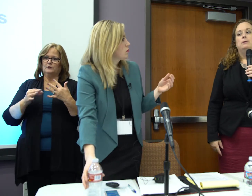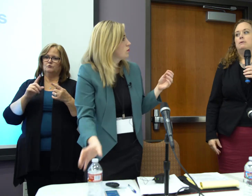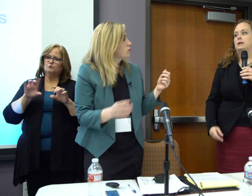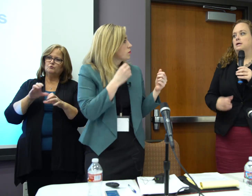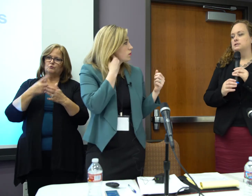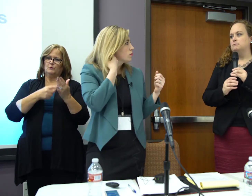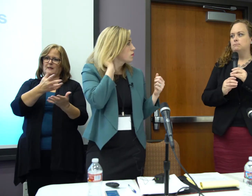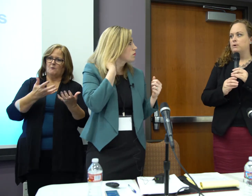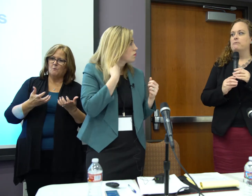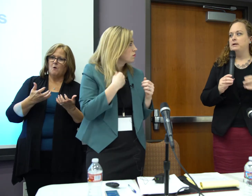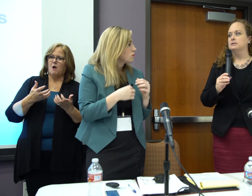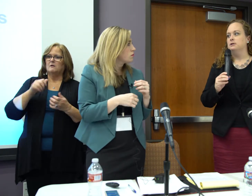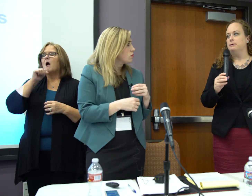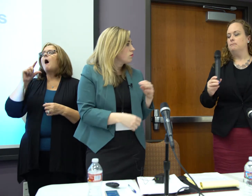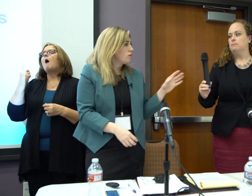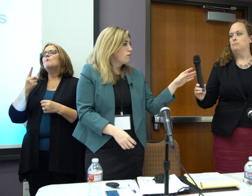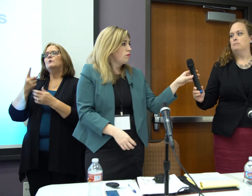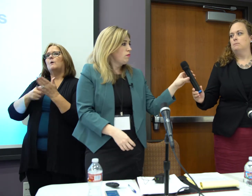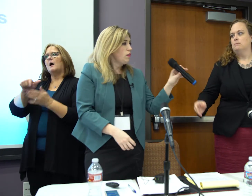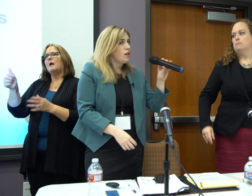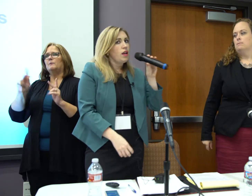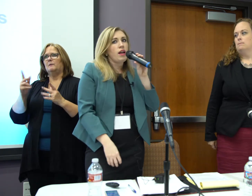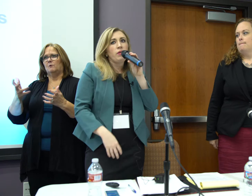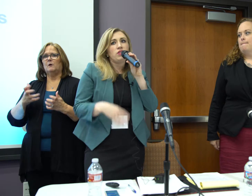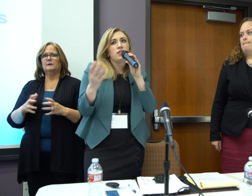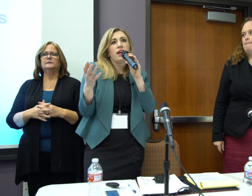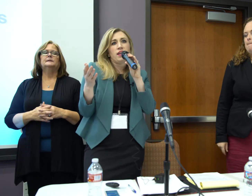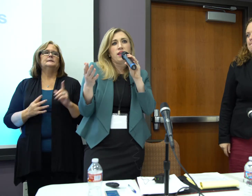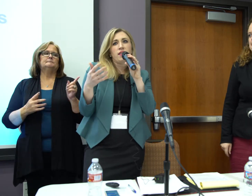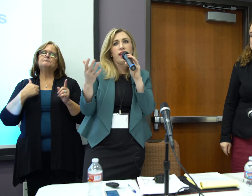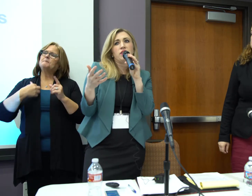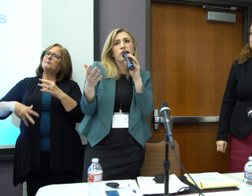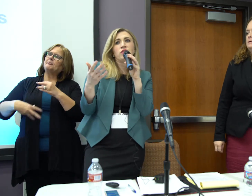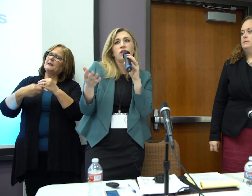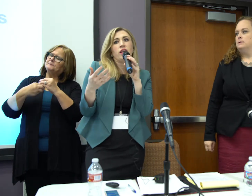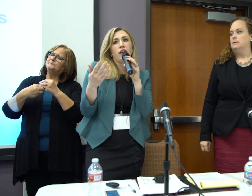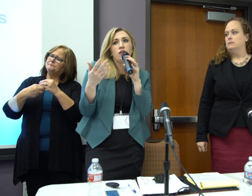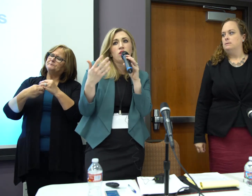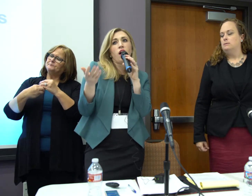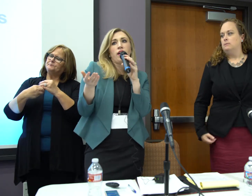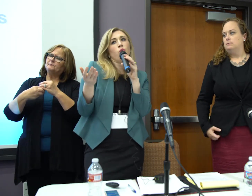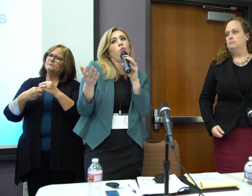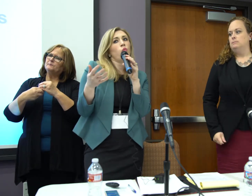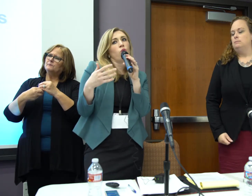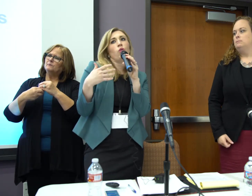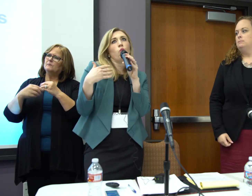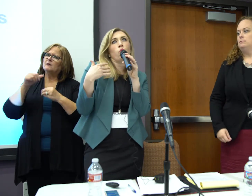do, and not just what everybody else is doing. And I would just add that I think, and the answer is certainly